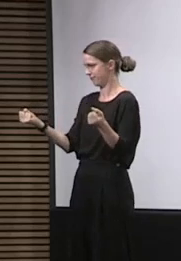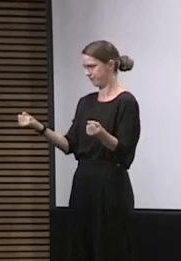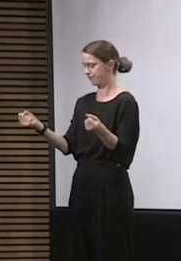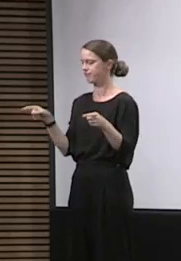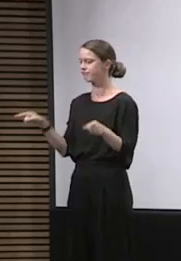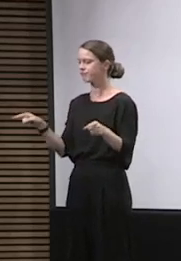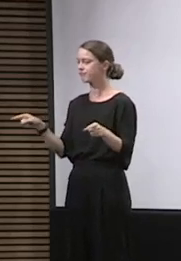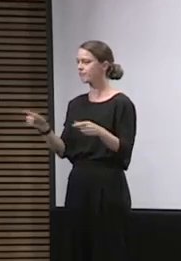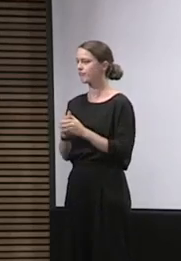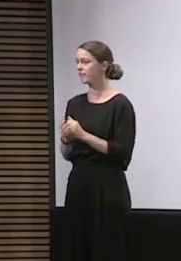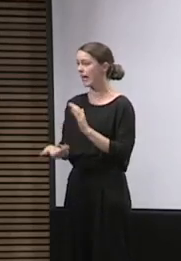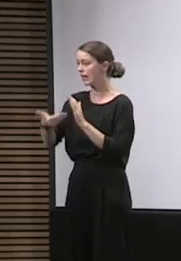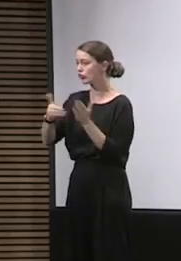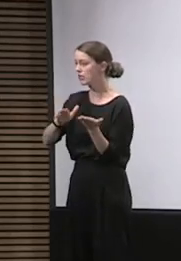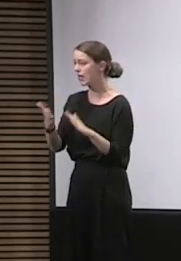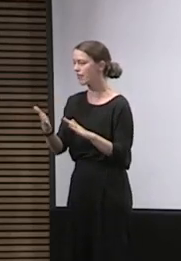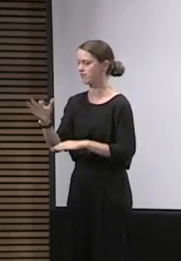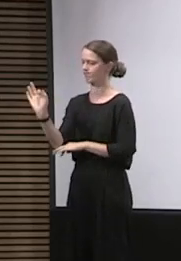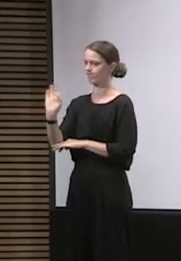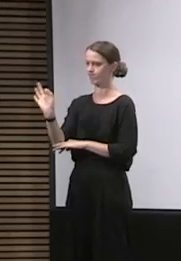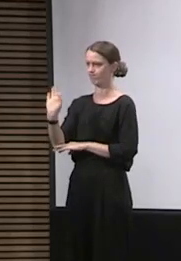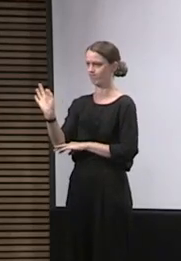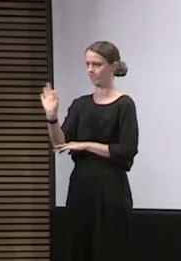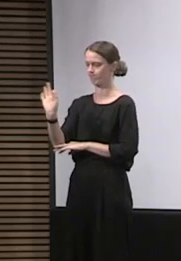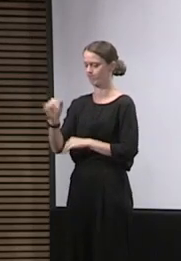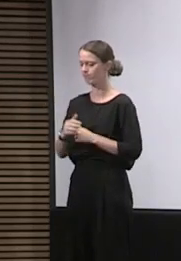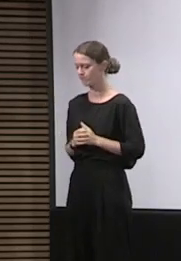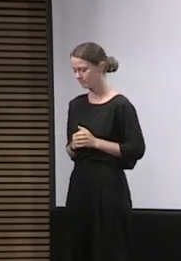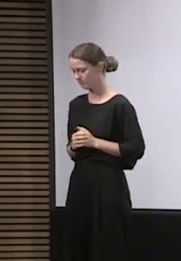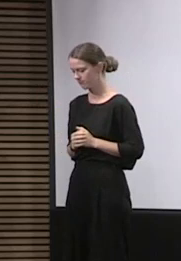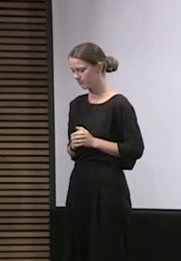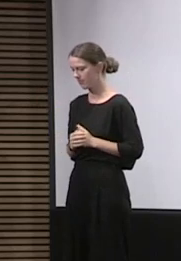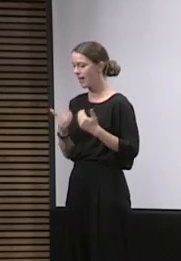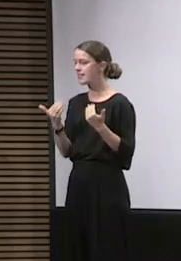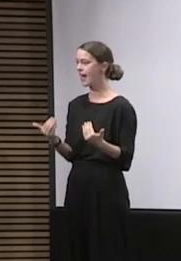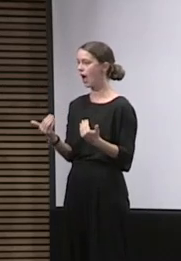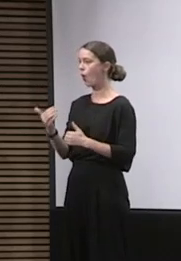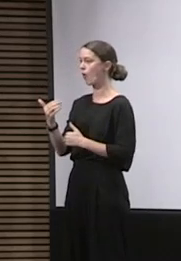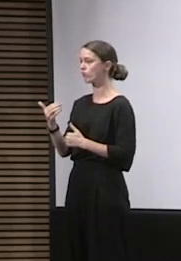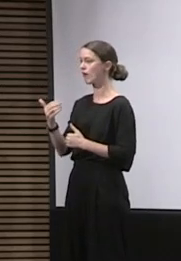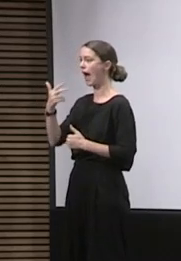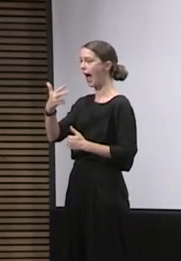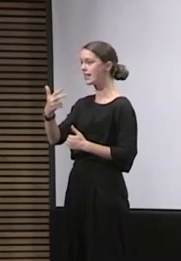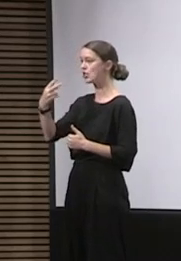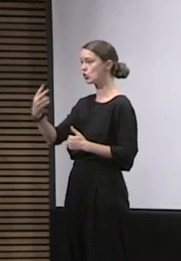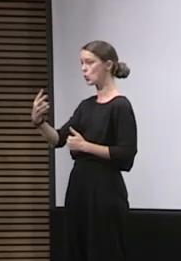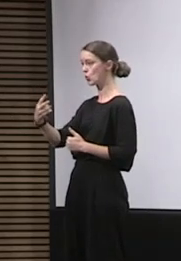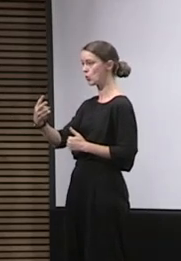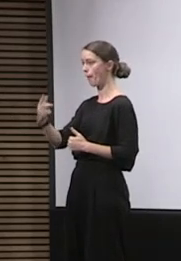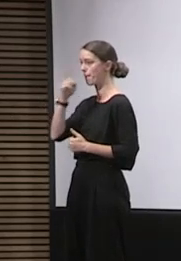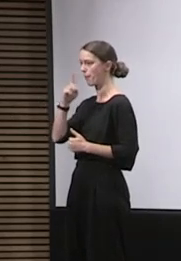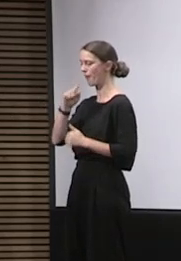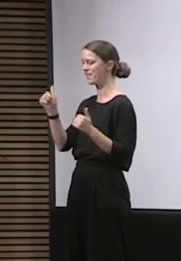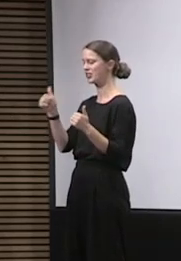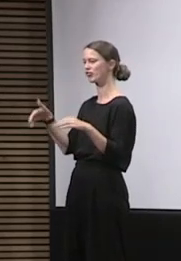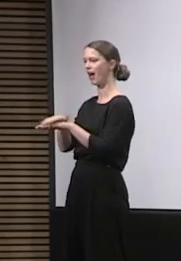are no additional deaths to report, and we now have 82 reported cases who have